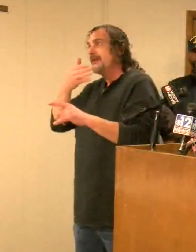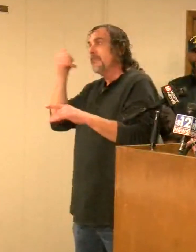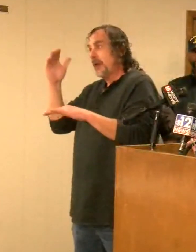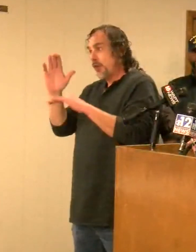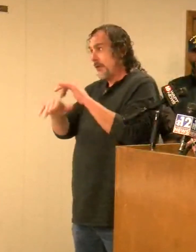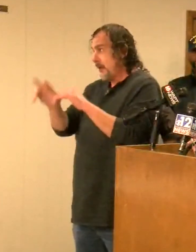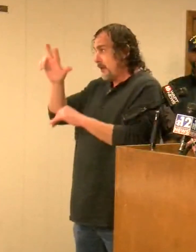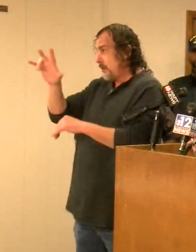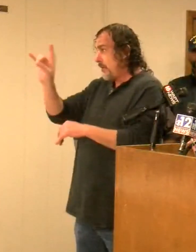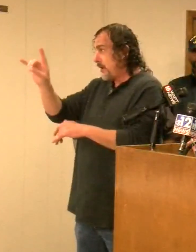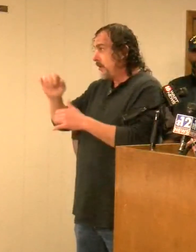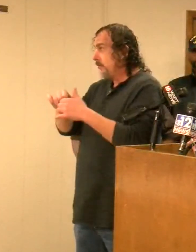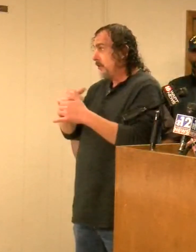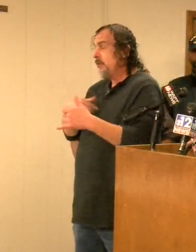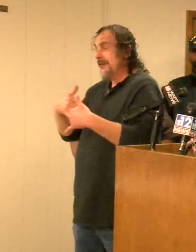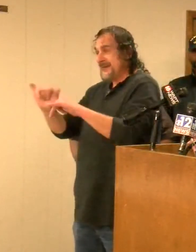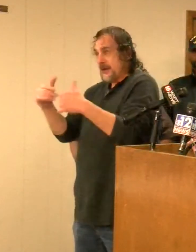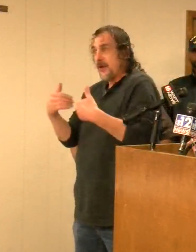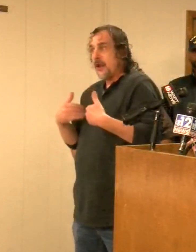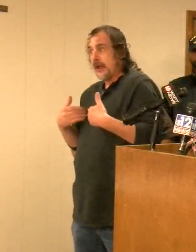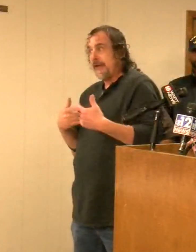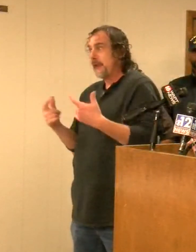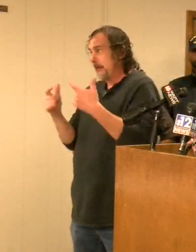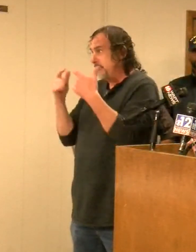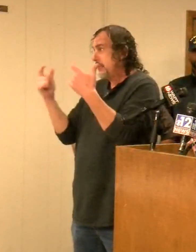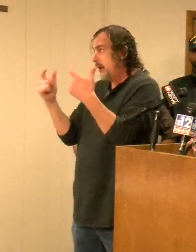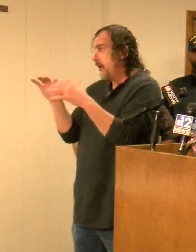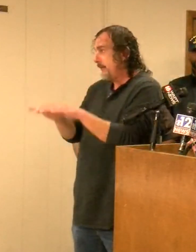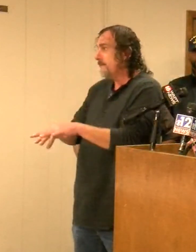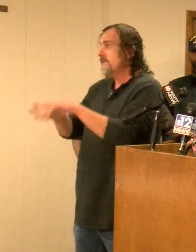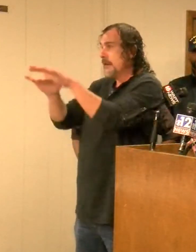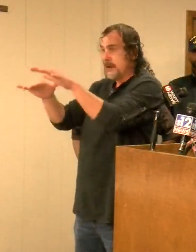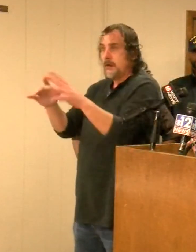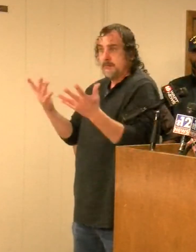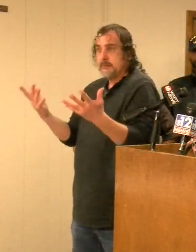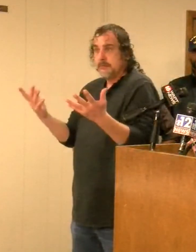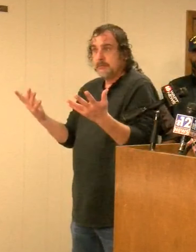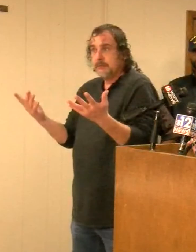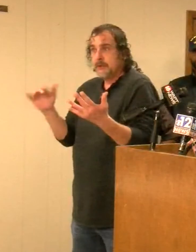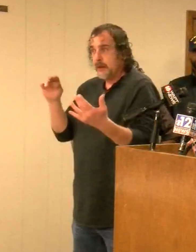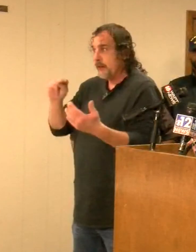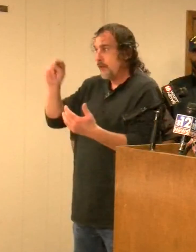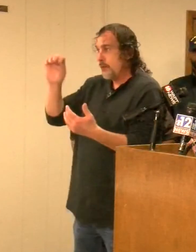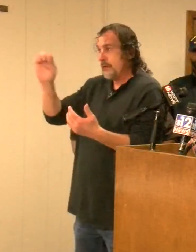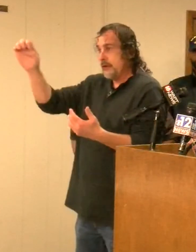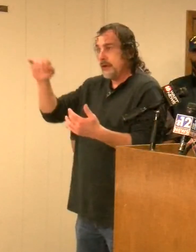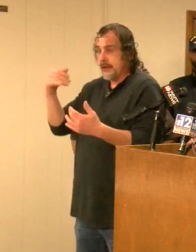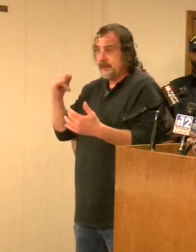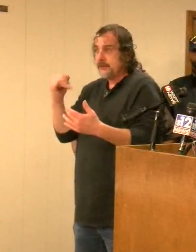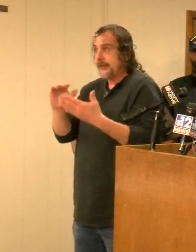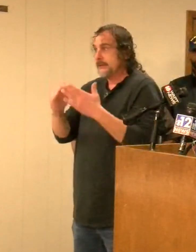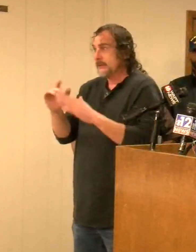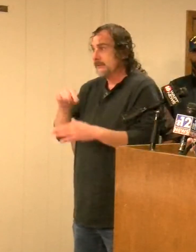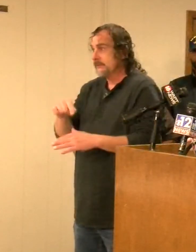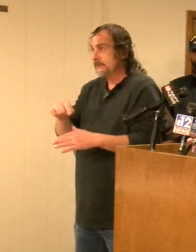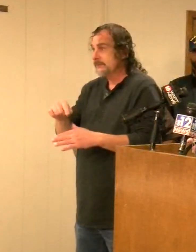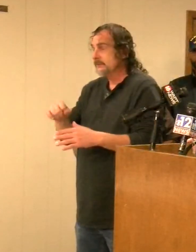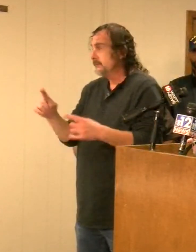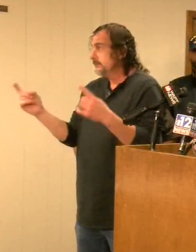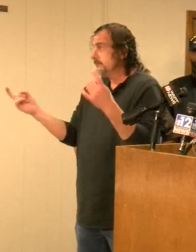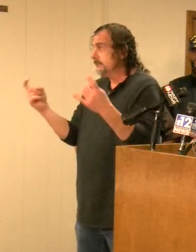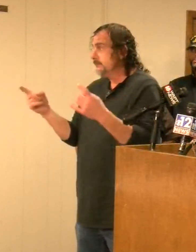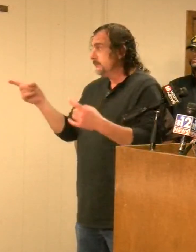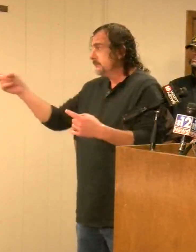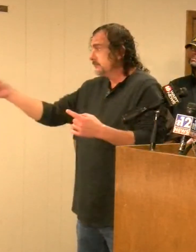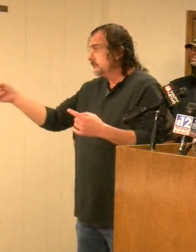38. So we still have a major record flood in Northeast Jackson and downtown Jackson. Questions from